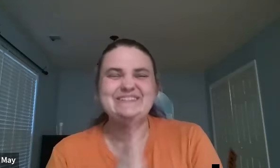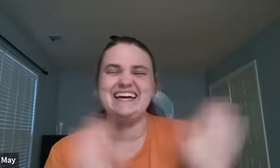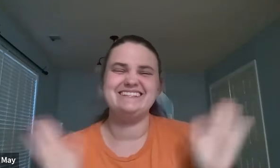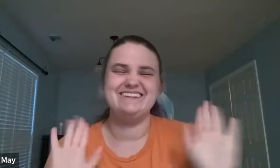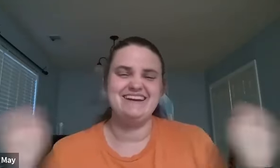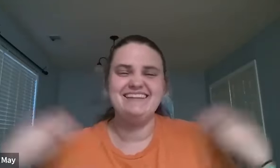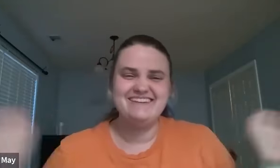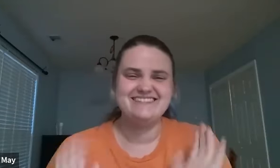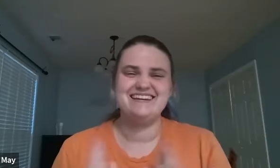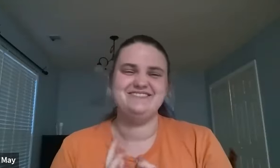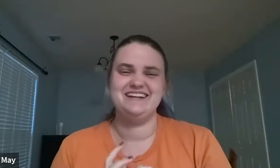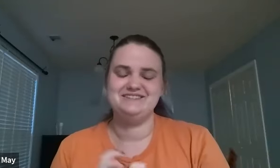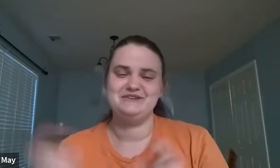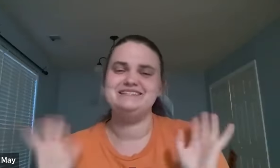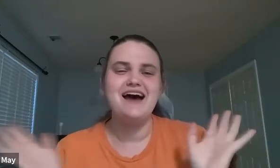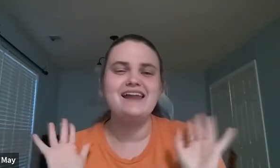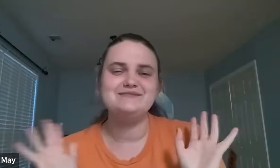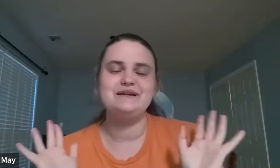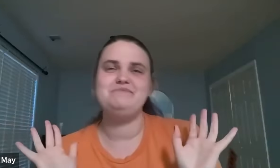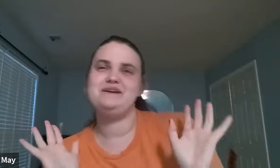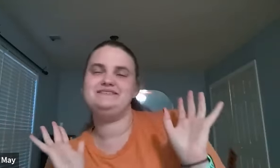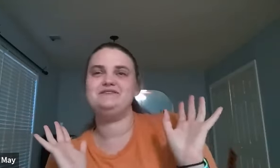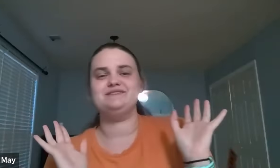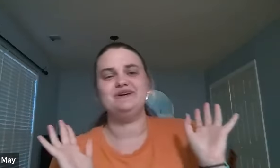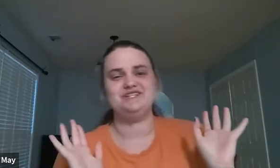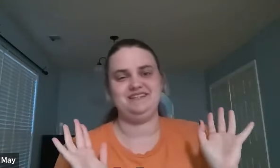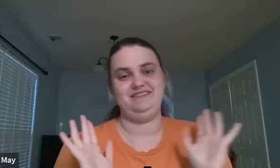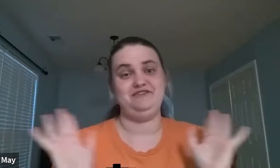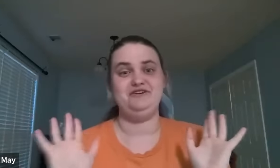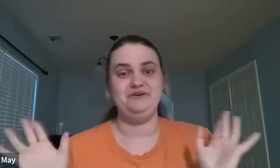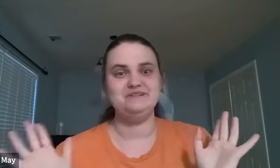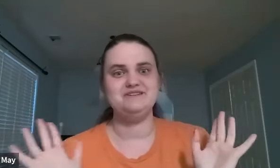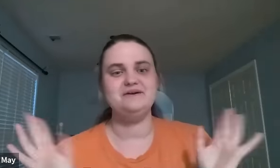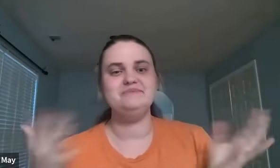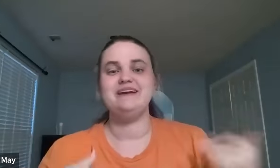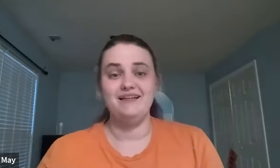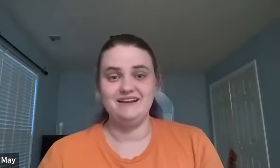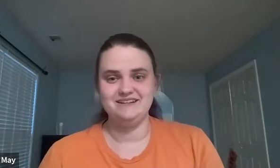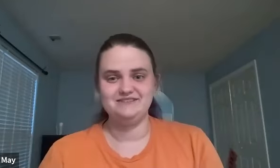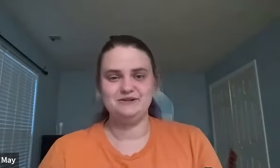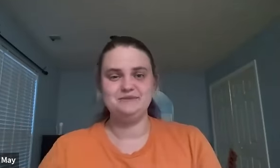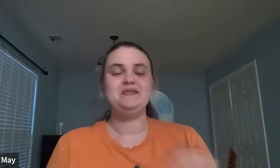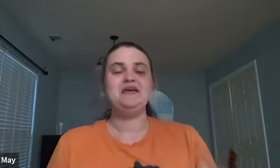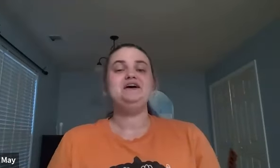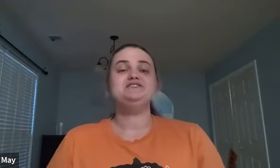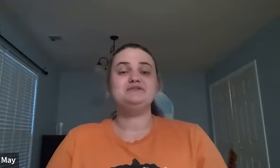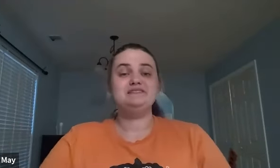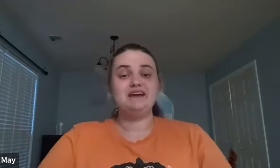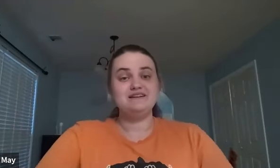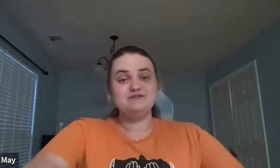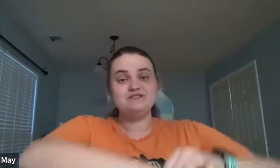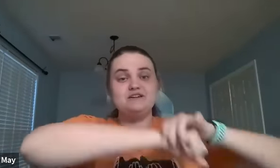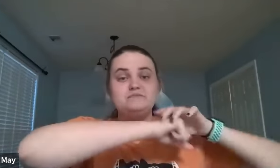that's a good one. I love the sign for dinosaur. It's not as like big a deal as much as like the other cute ones are, but I like dinosaur. So dinosaur is going to